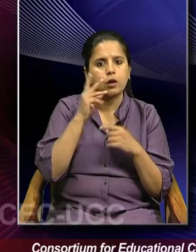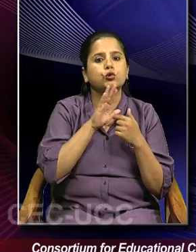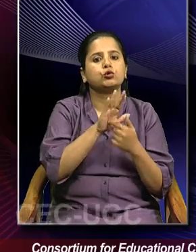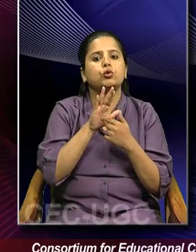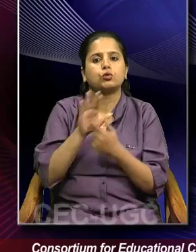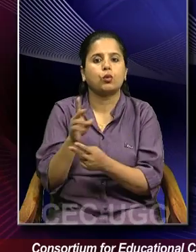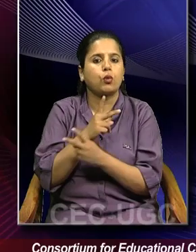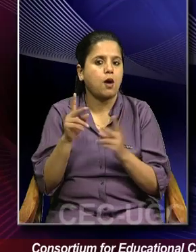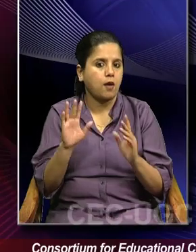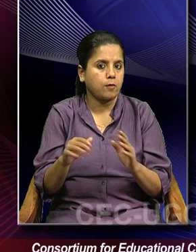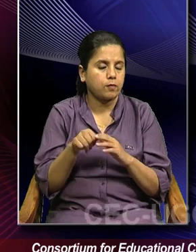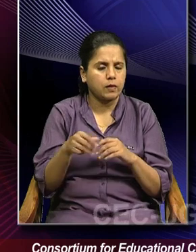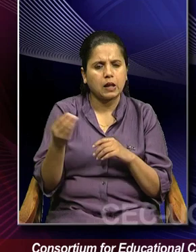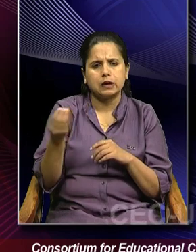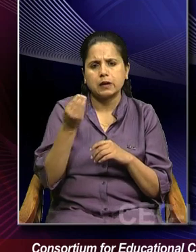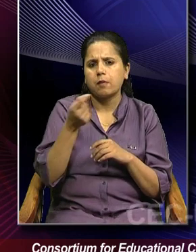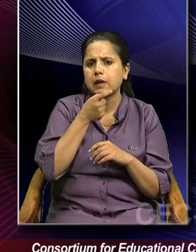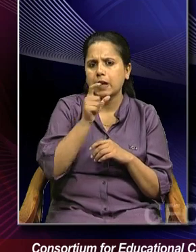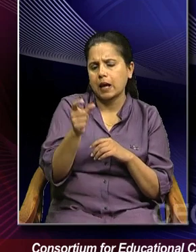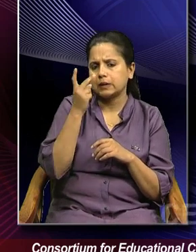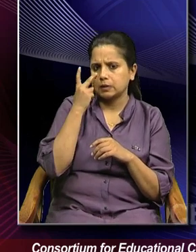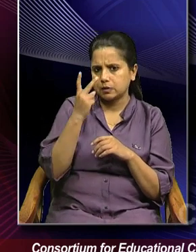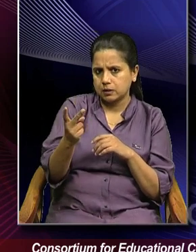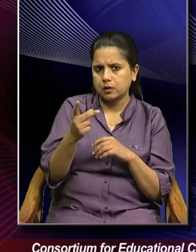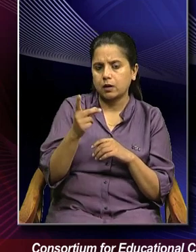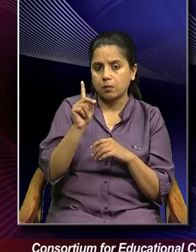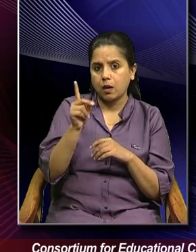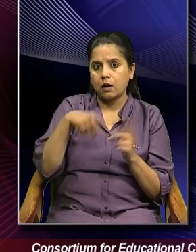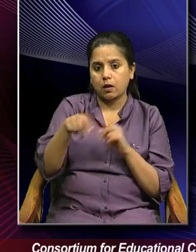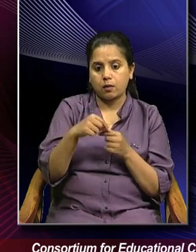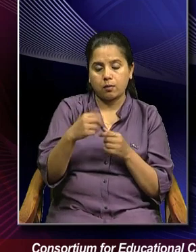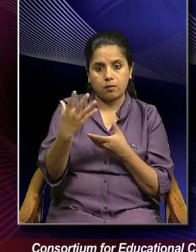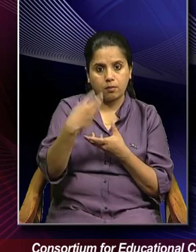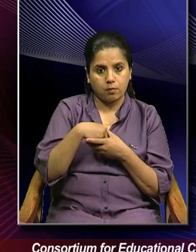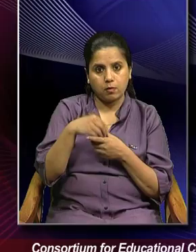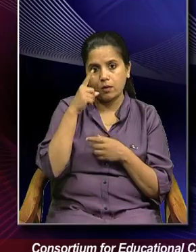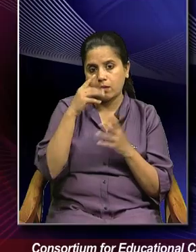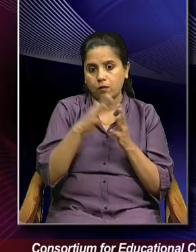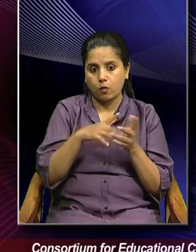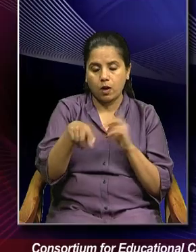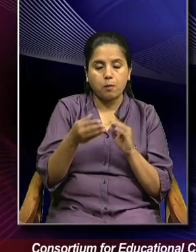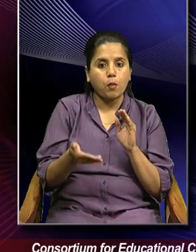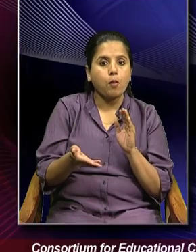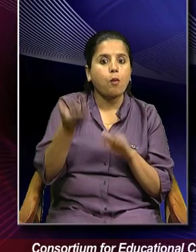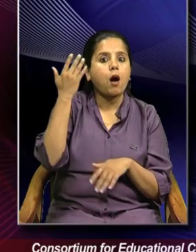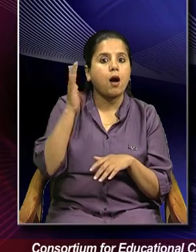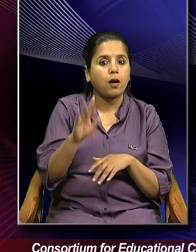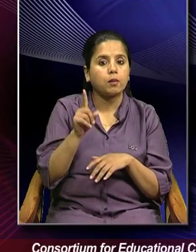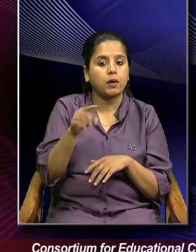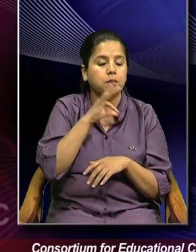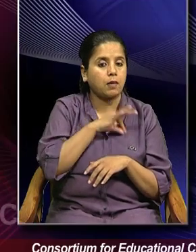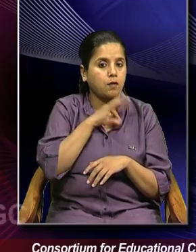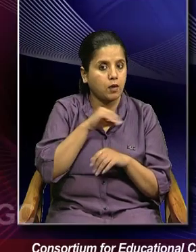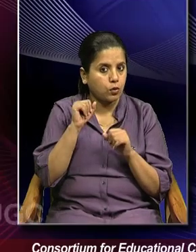indications that in some cases, although the participation of women is increasing, their